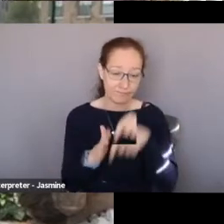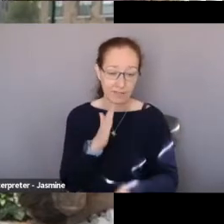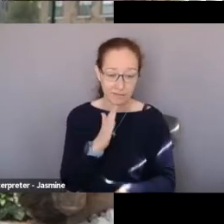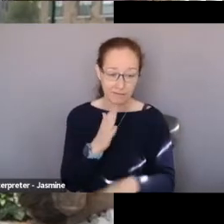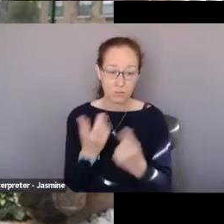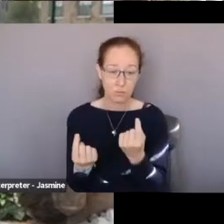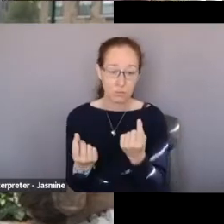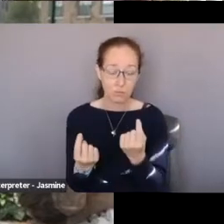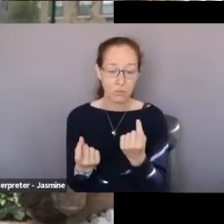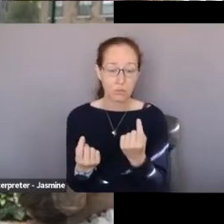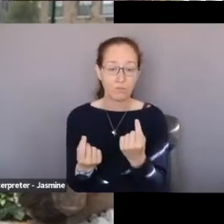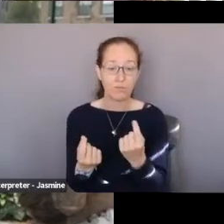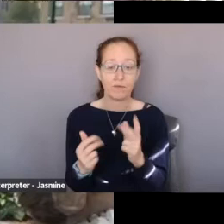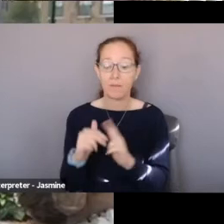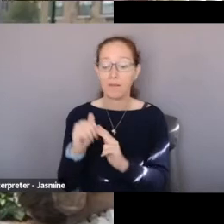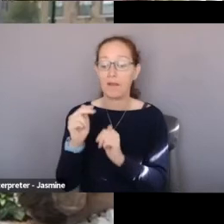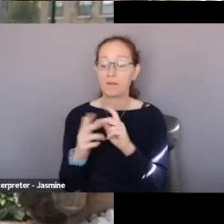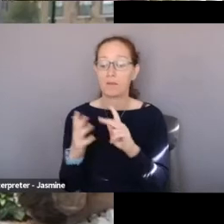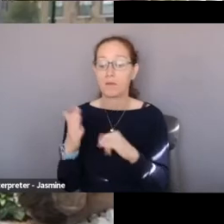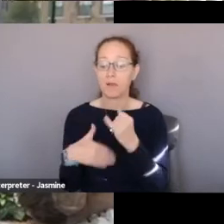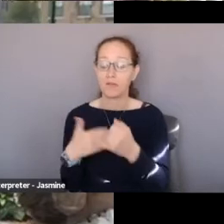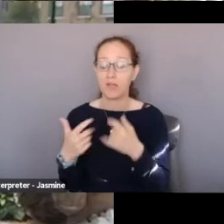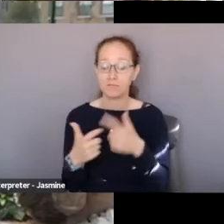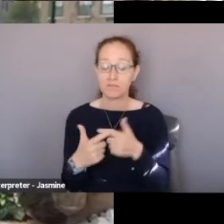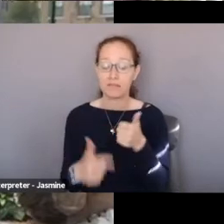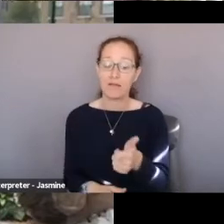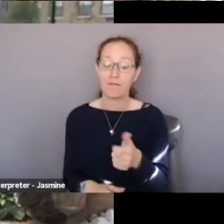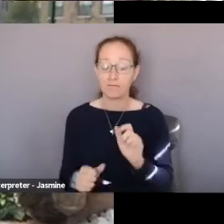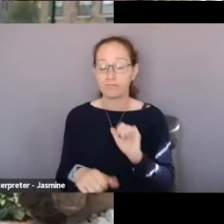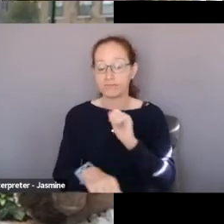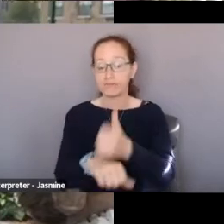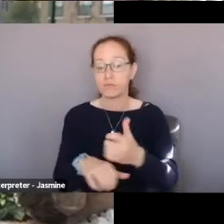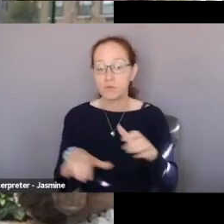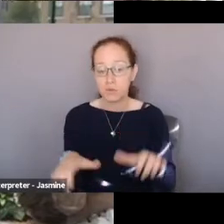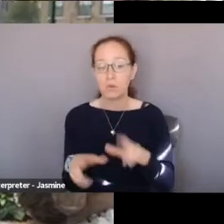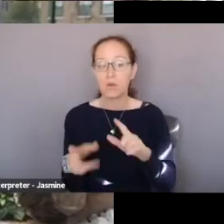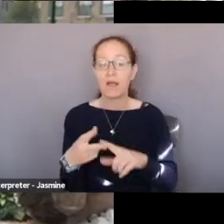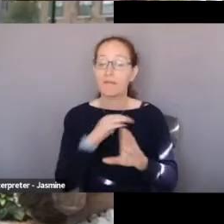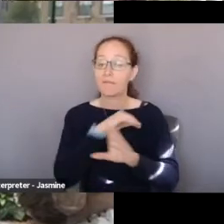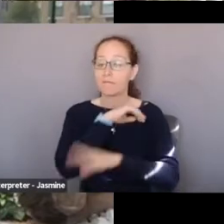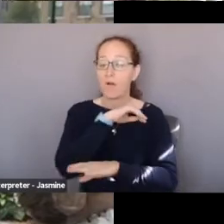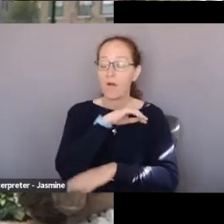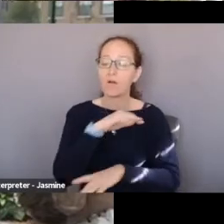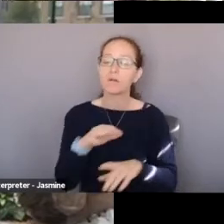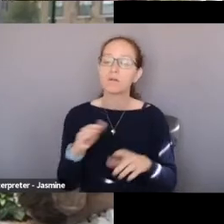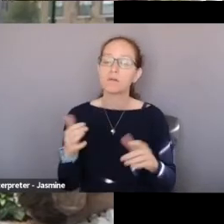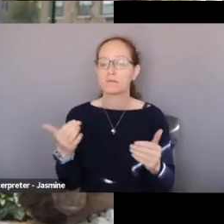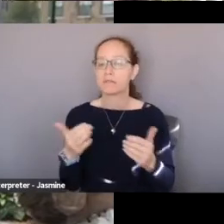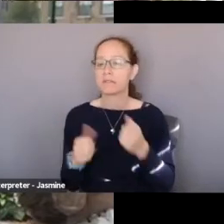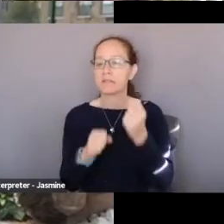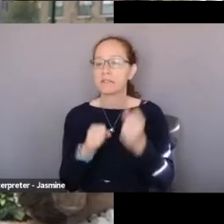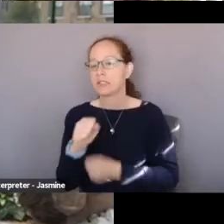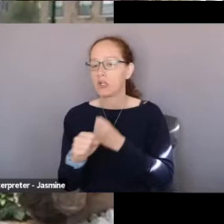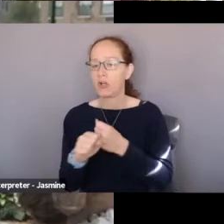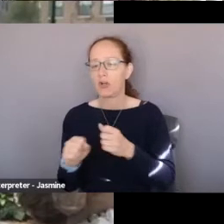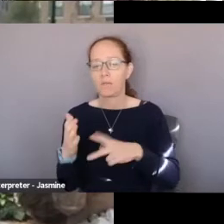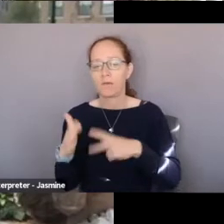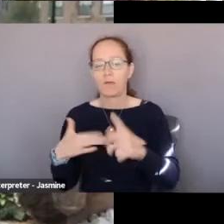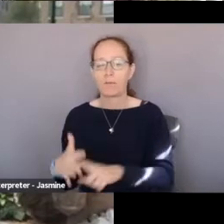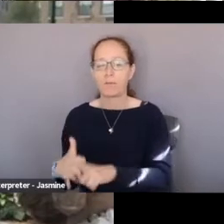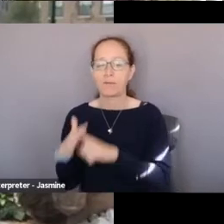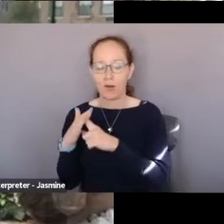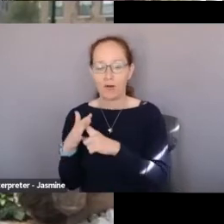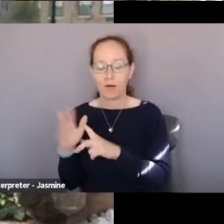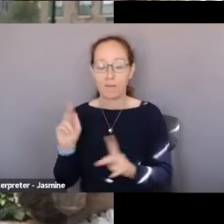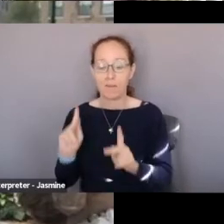on their own. And then in the fall, we'll start a year-long program during which people will conceive and implement a project with our